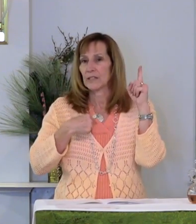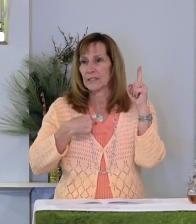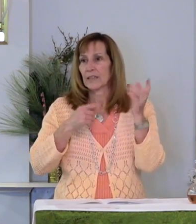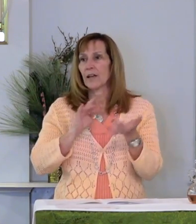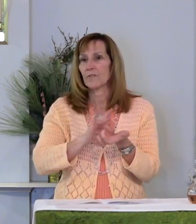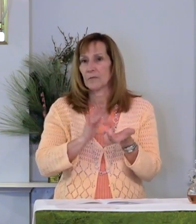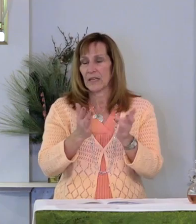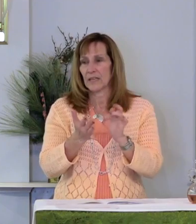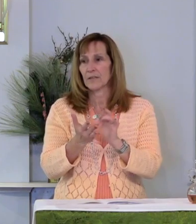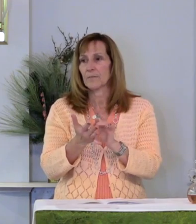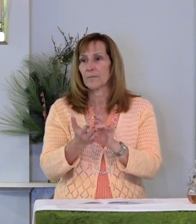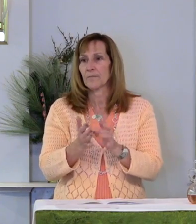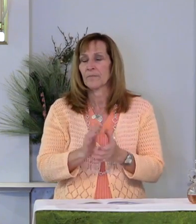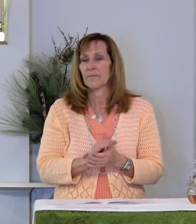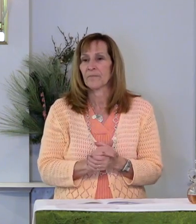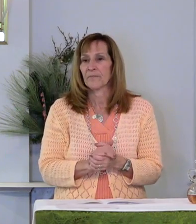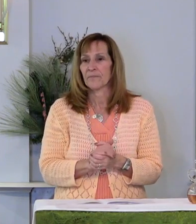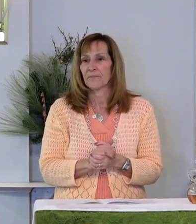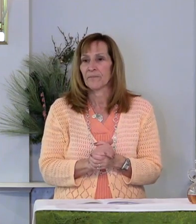remembrance of me.